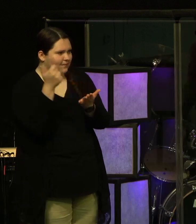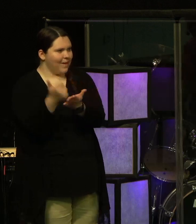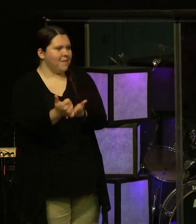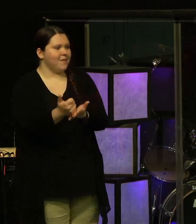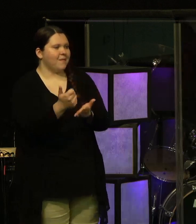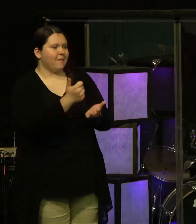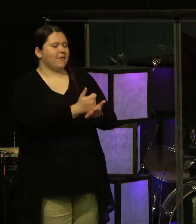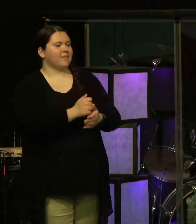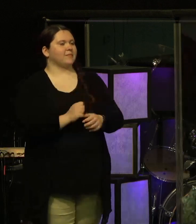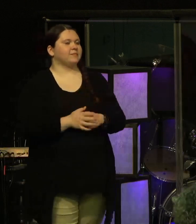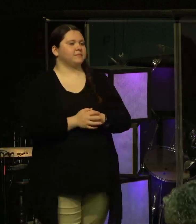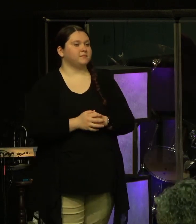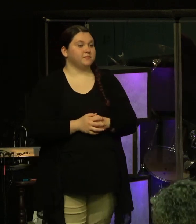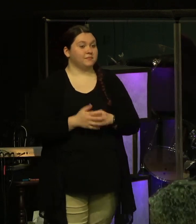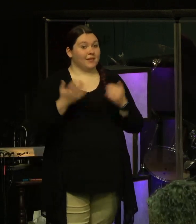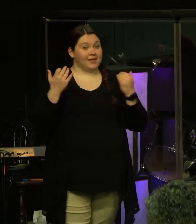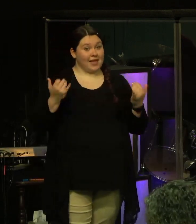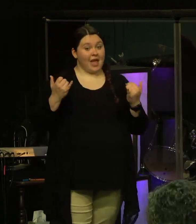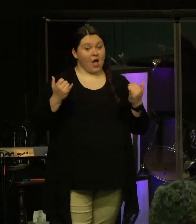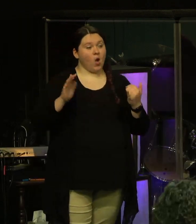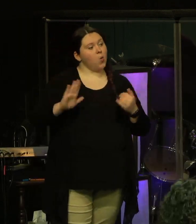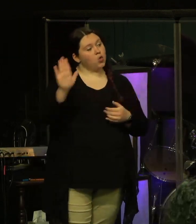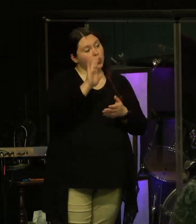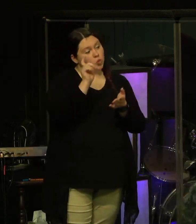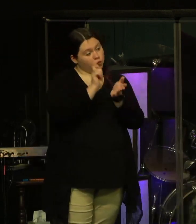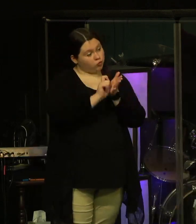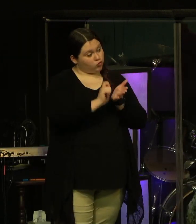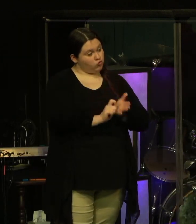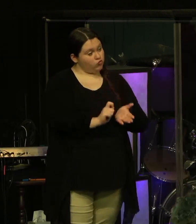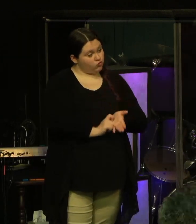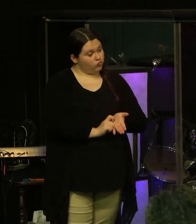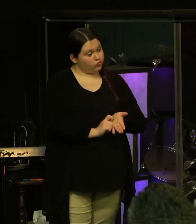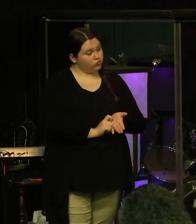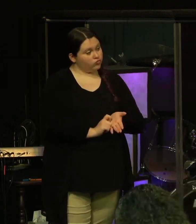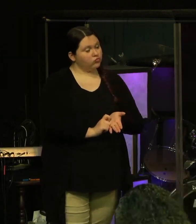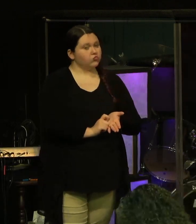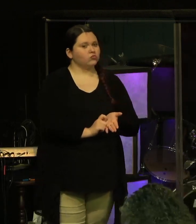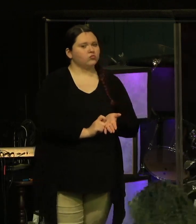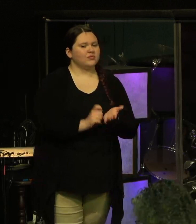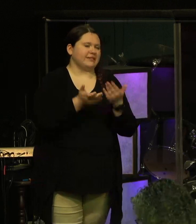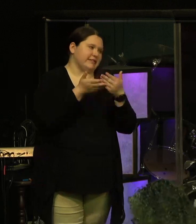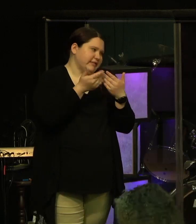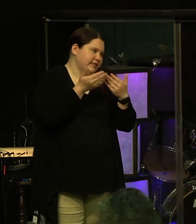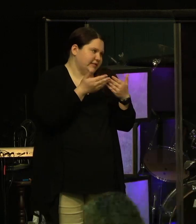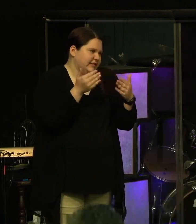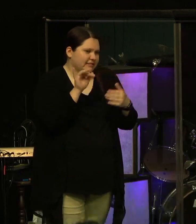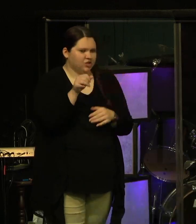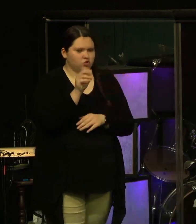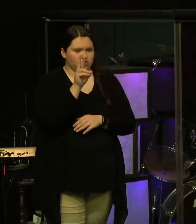Amen. Now, for your journal, this is going to be an easy one.